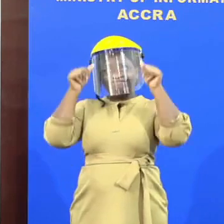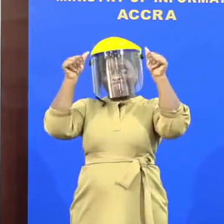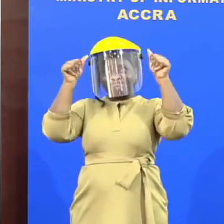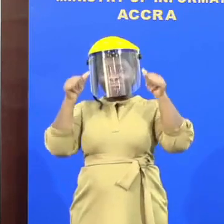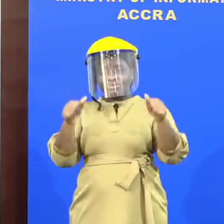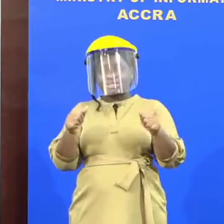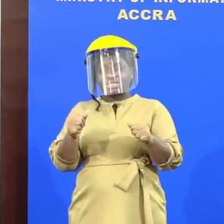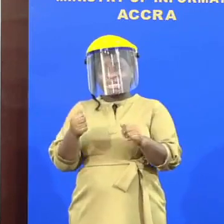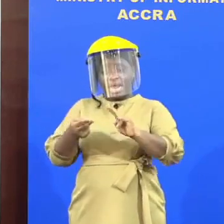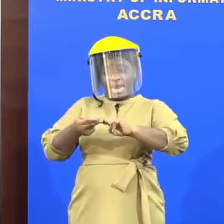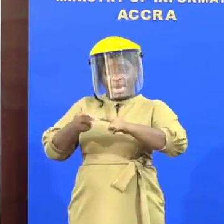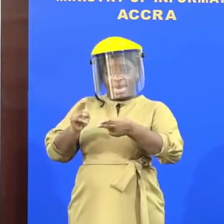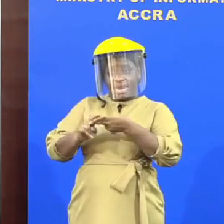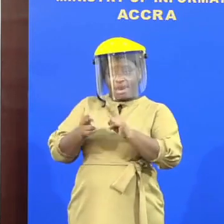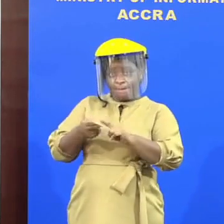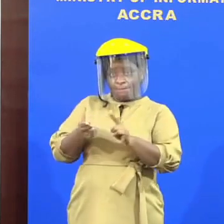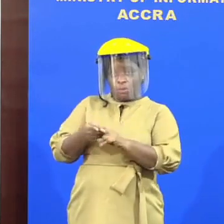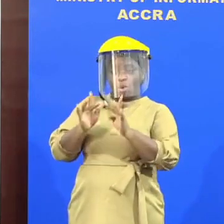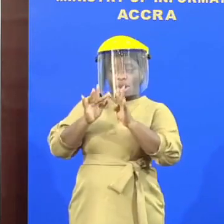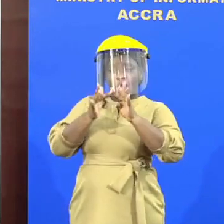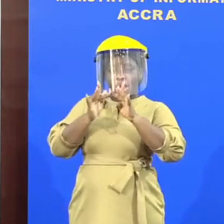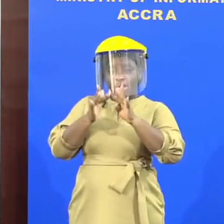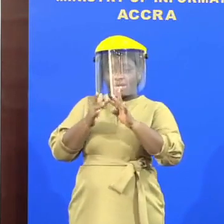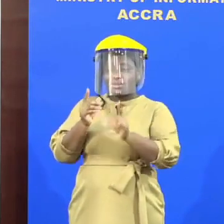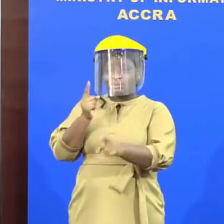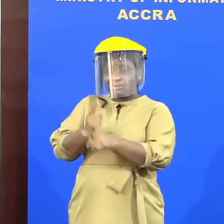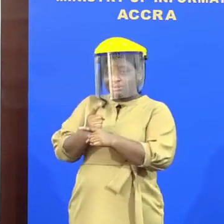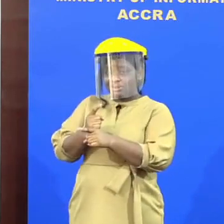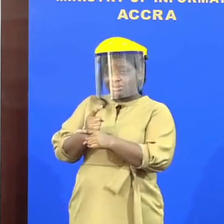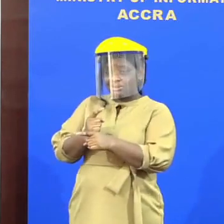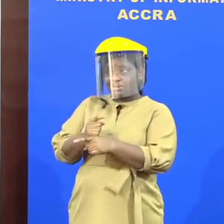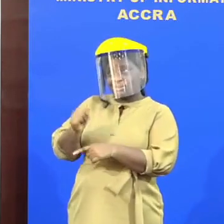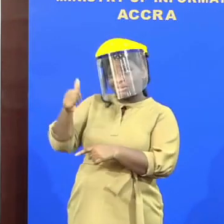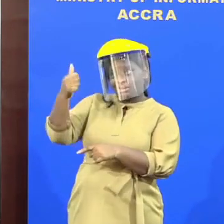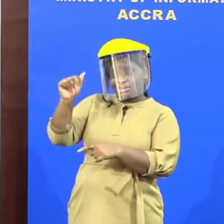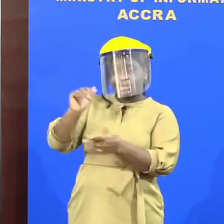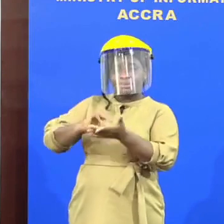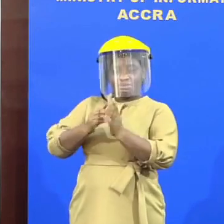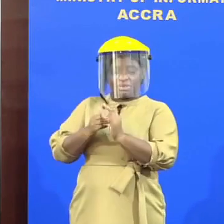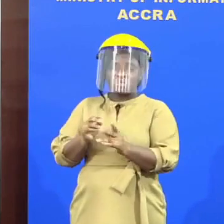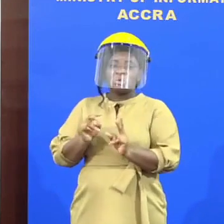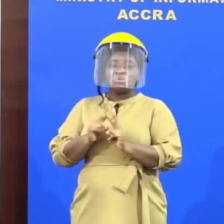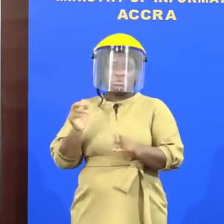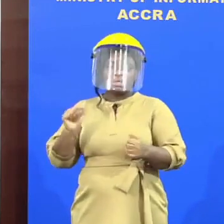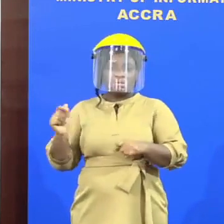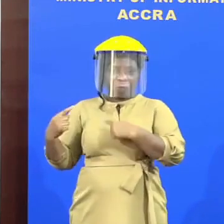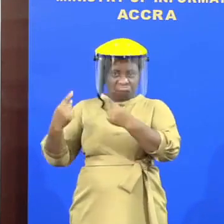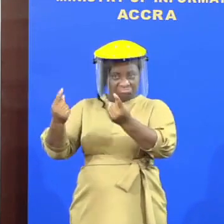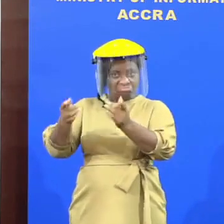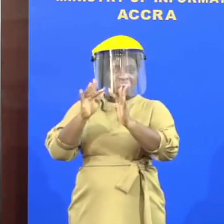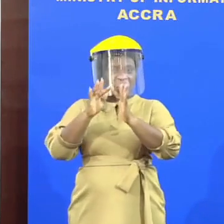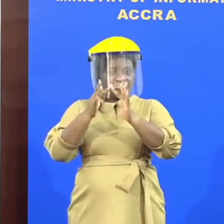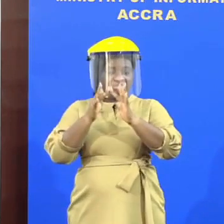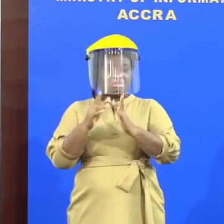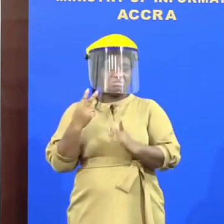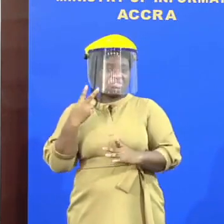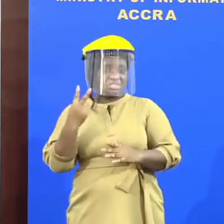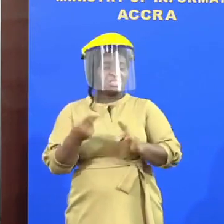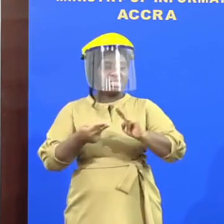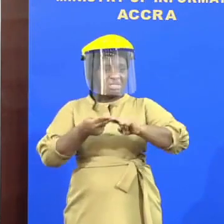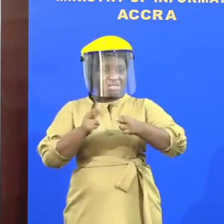current figures there, just the last 10 or so minutes. And so you can check and see the latest figures as far